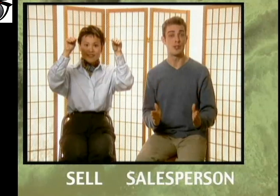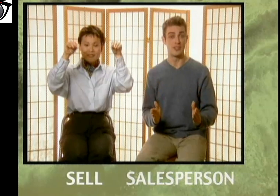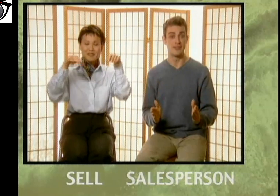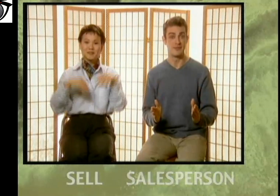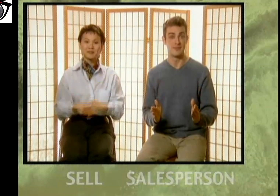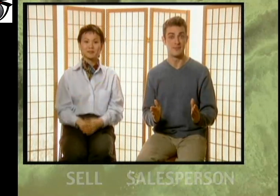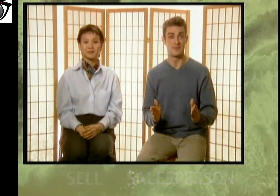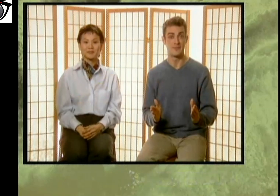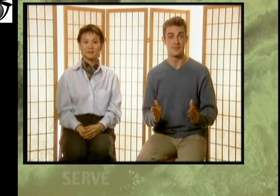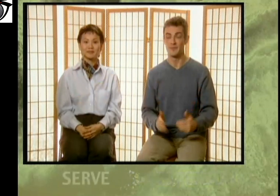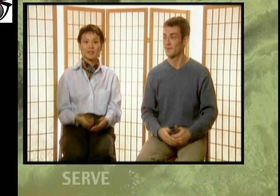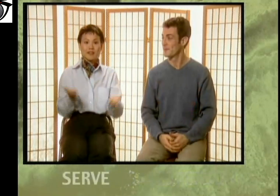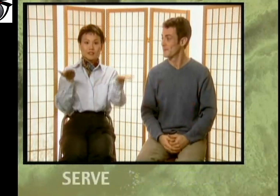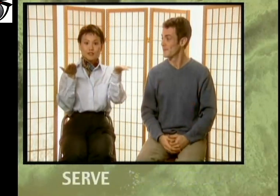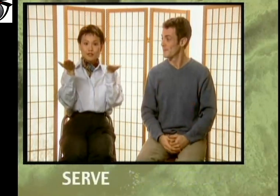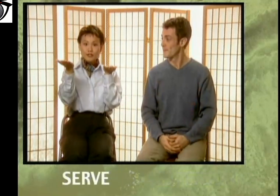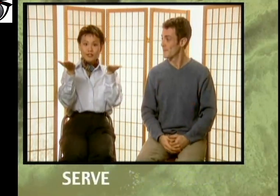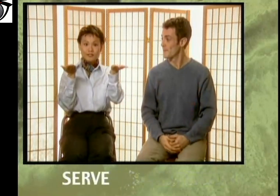Salesperson.